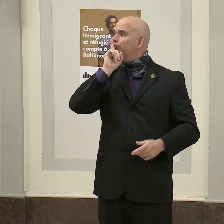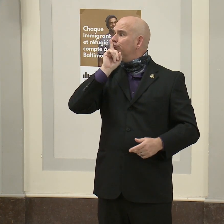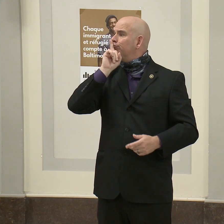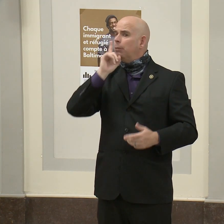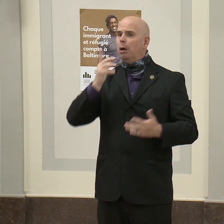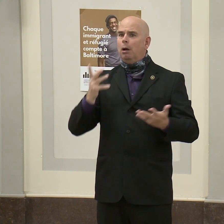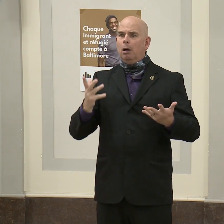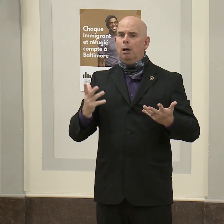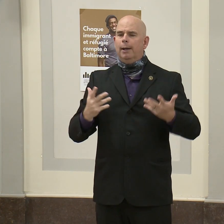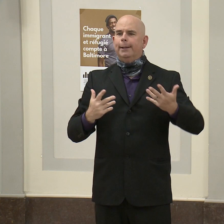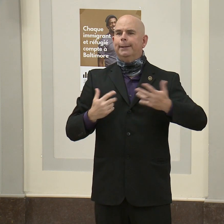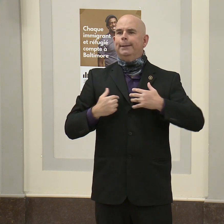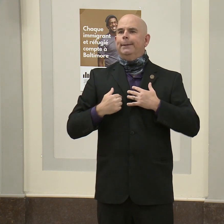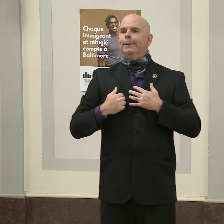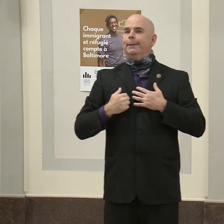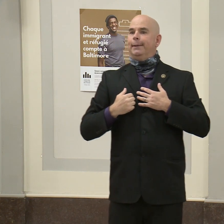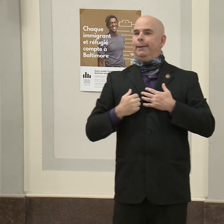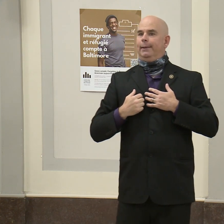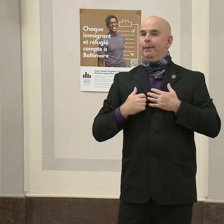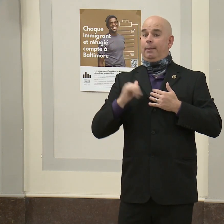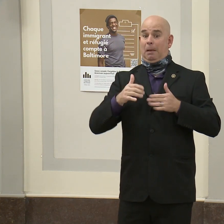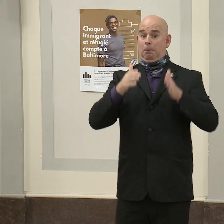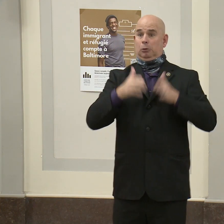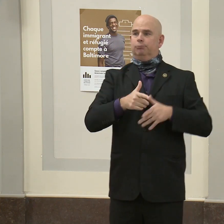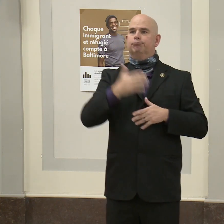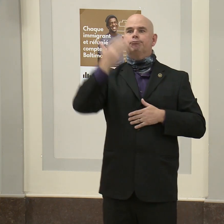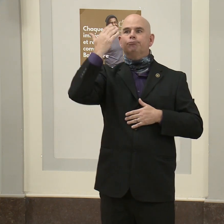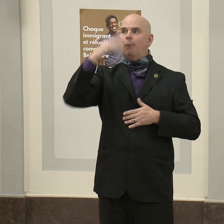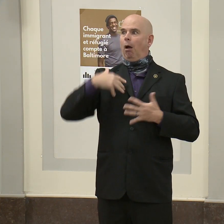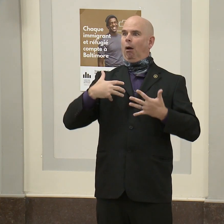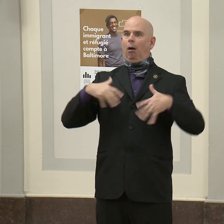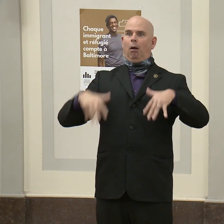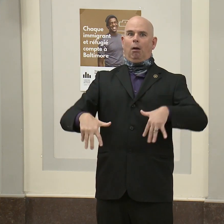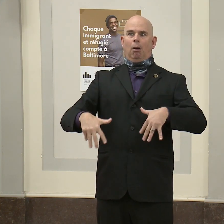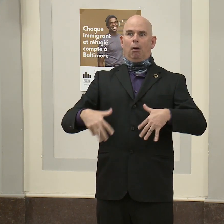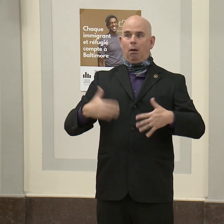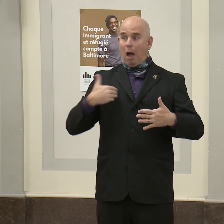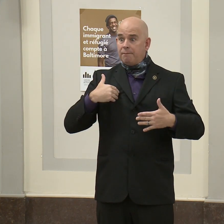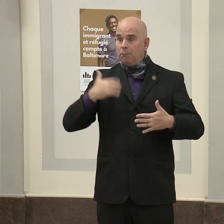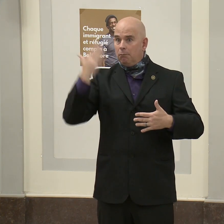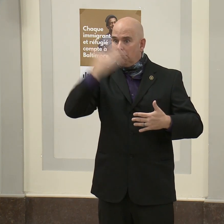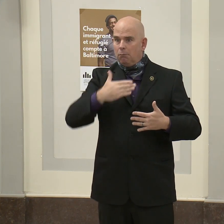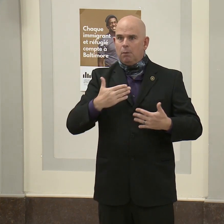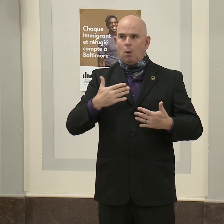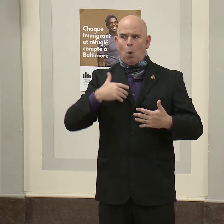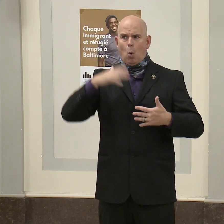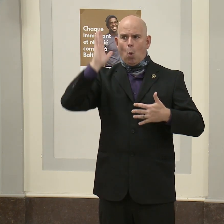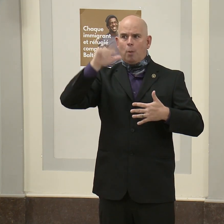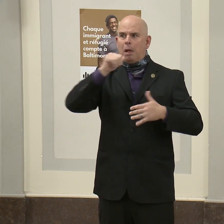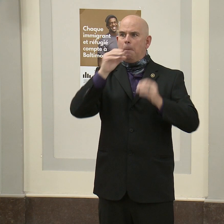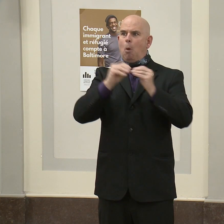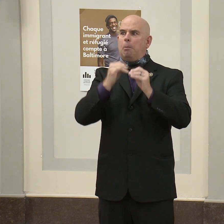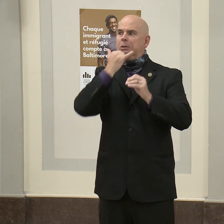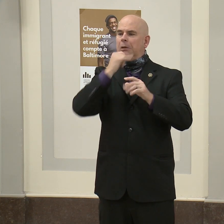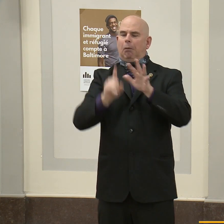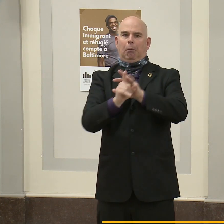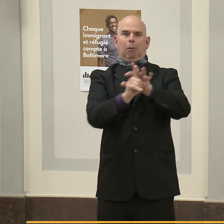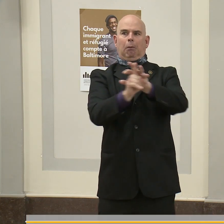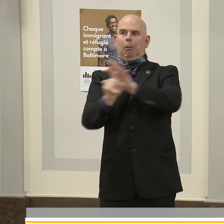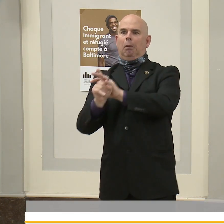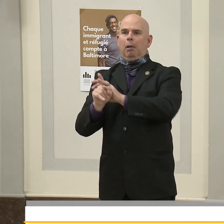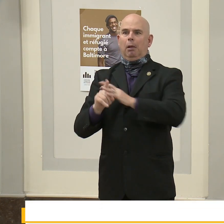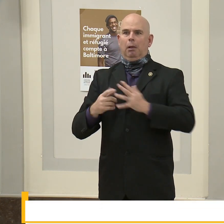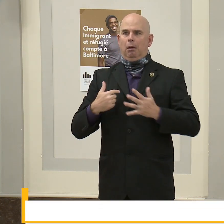maliciously. I think he just didn't know. So I'm hoping that we don't make those kind of mistakes again, because we all was up there